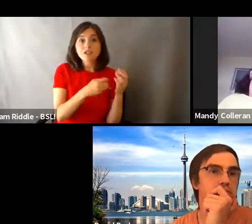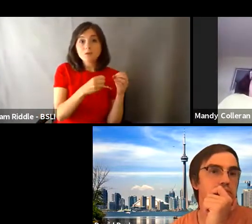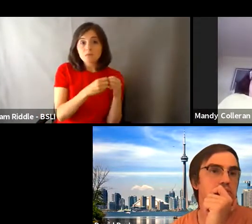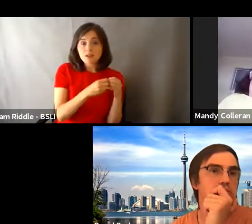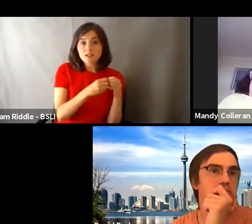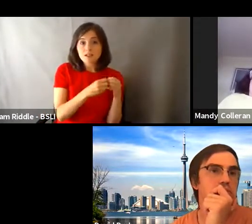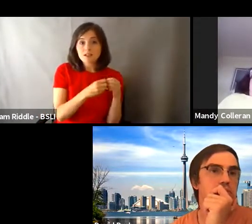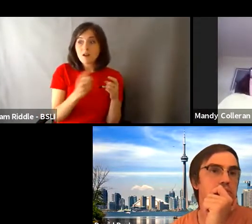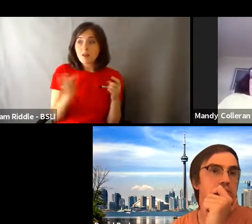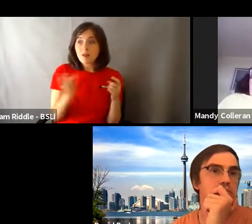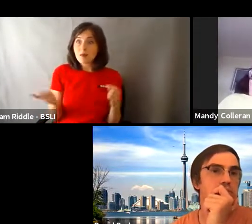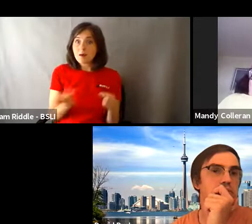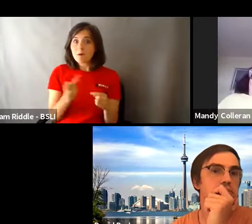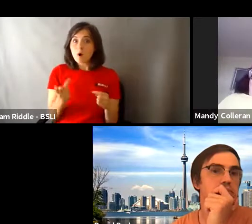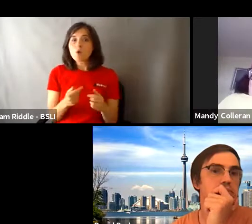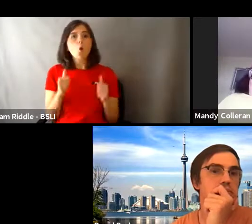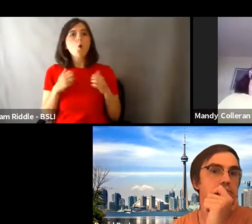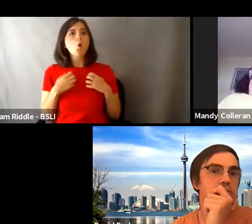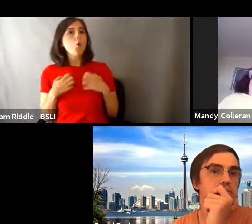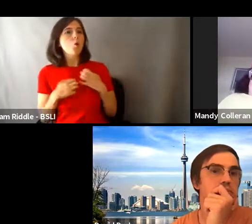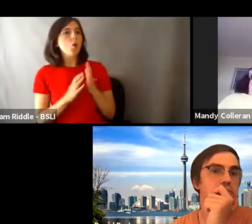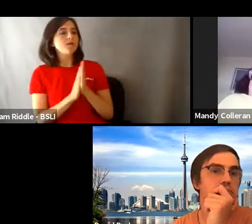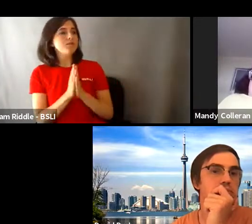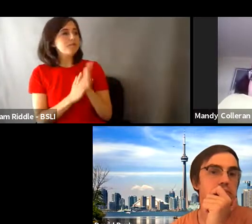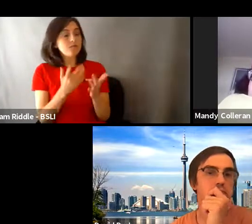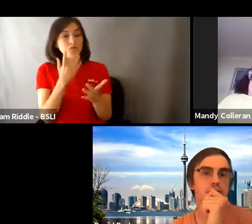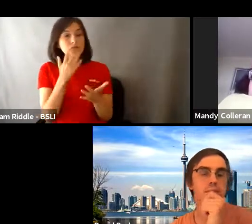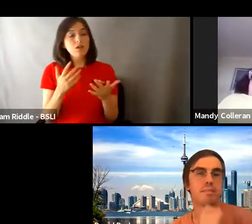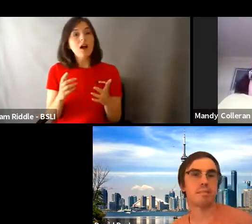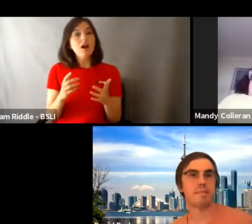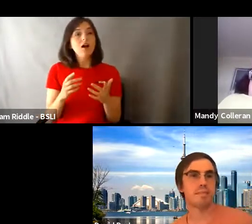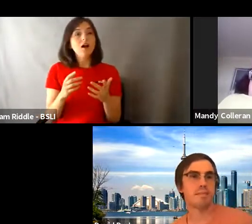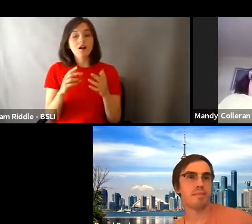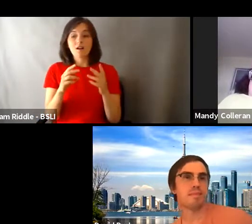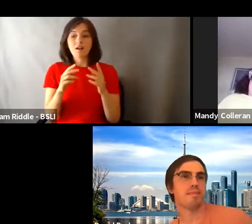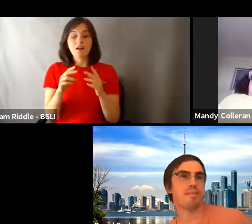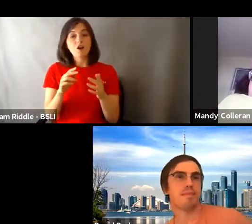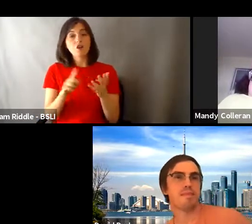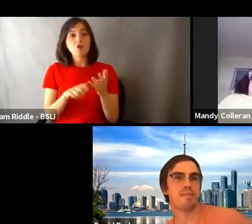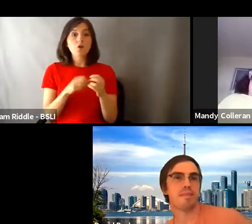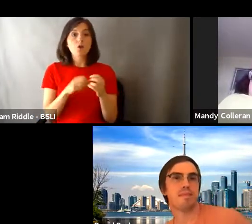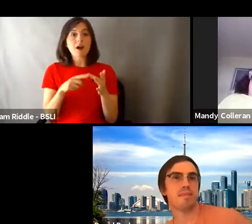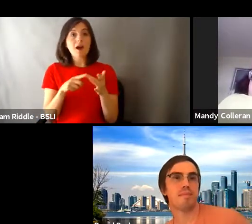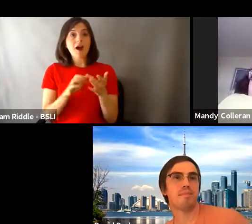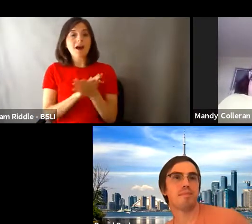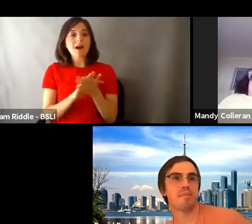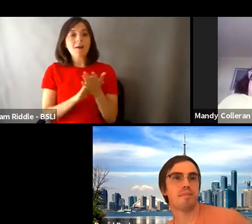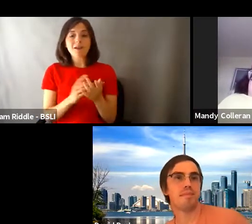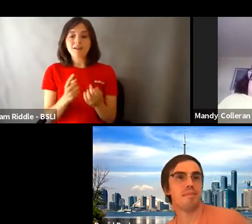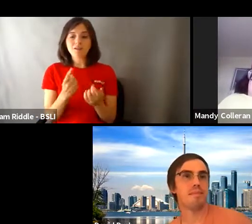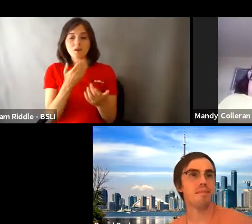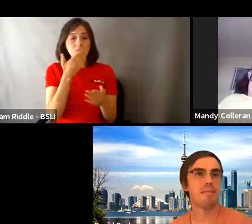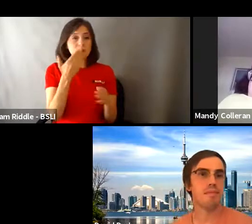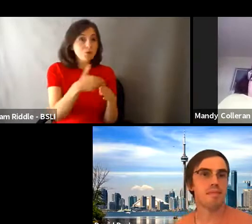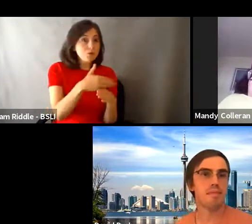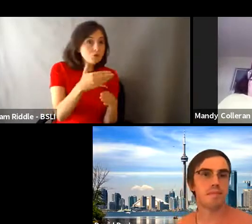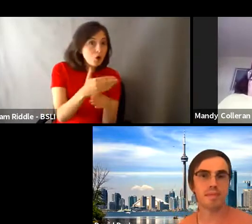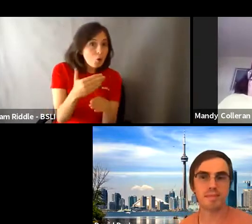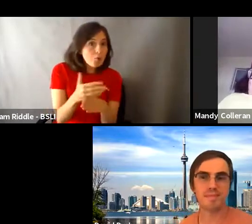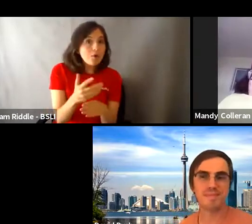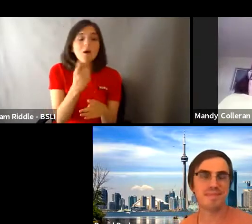basic income so that people will have money to continue to buy their products, even if they're unemployed.